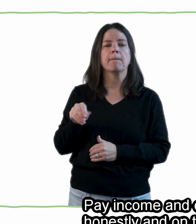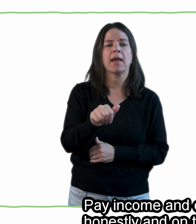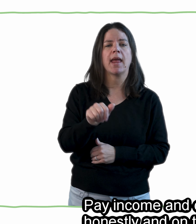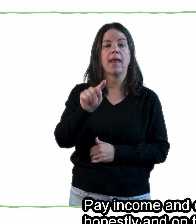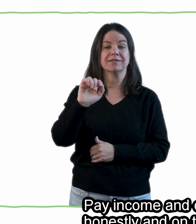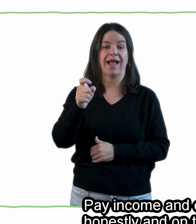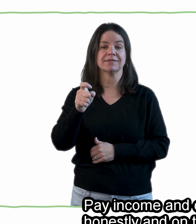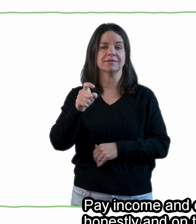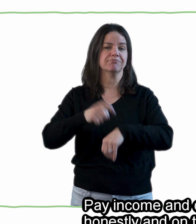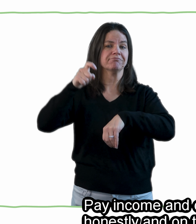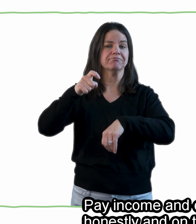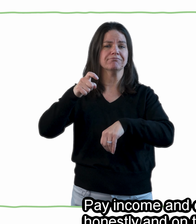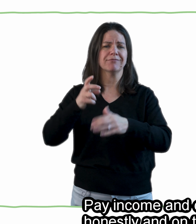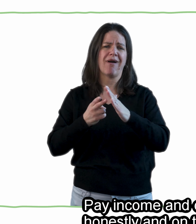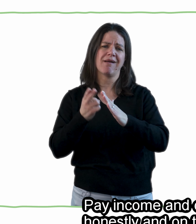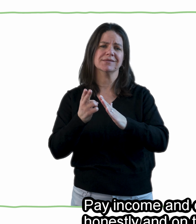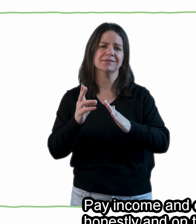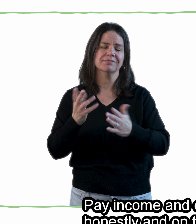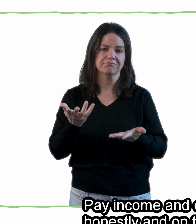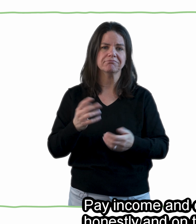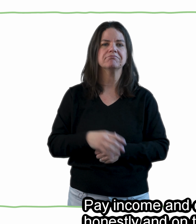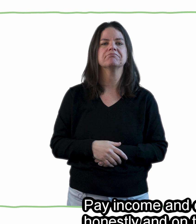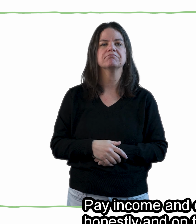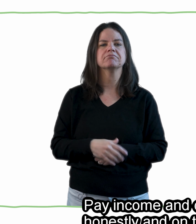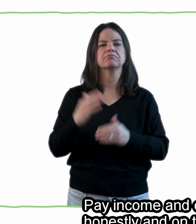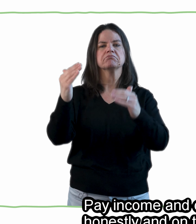pay income and other taxes honestly and on time.